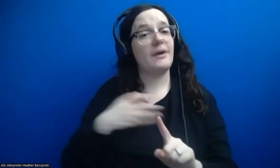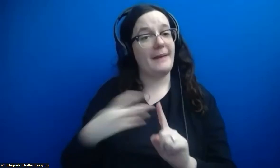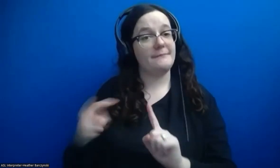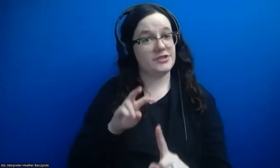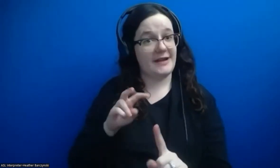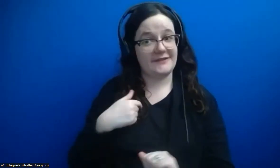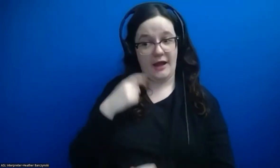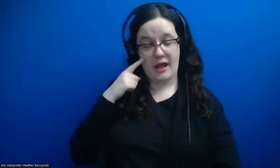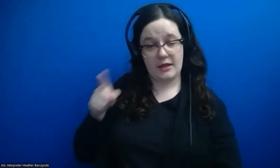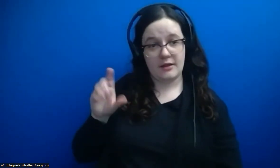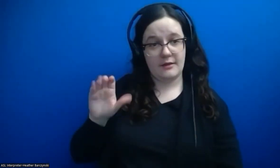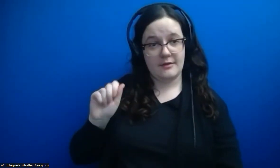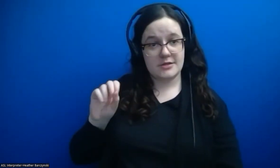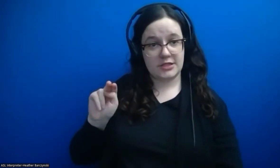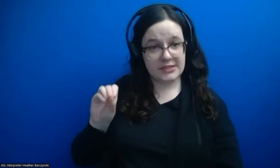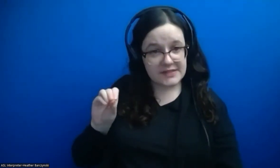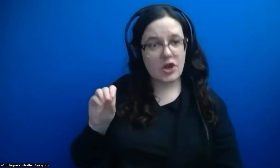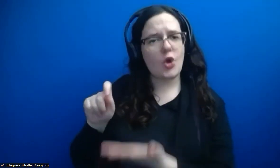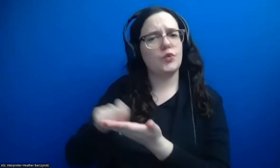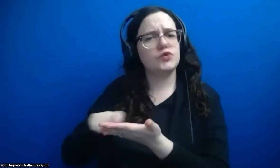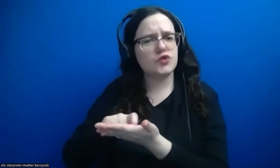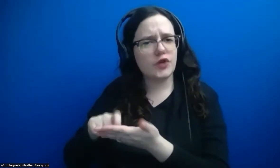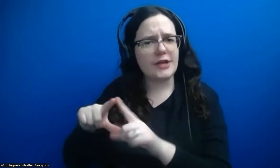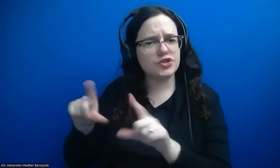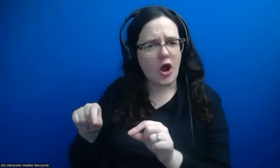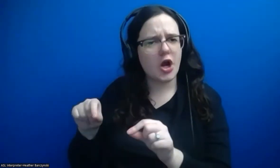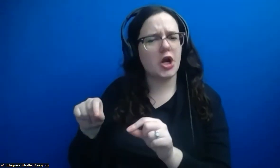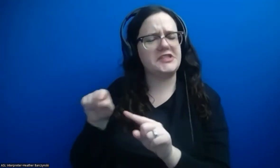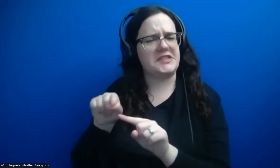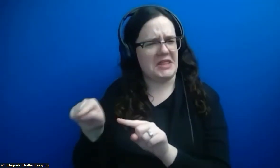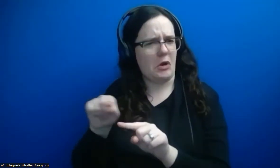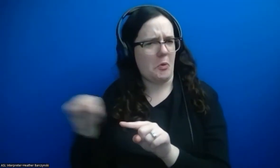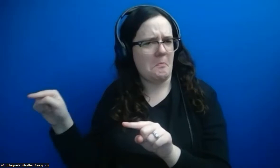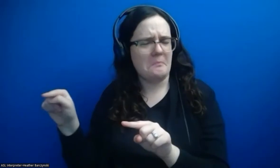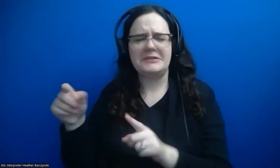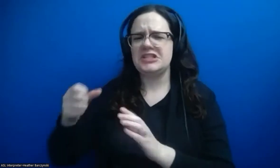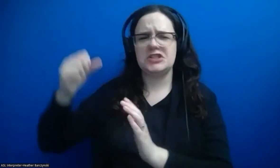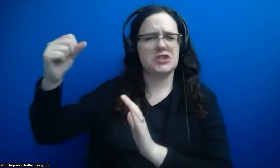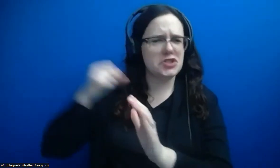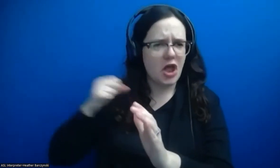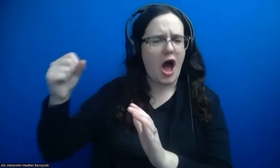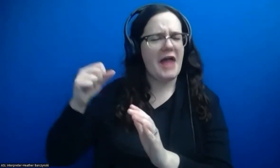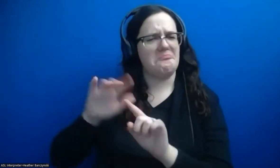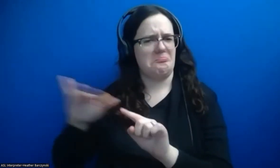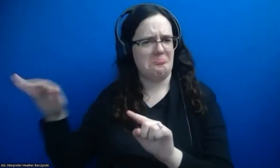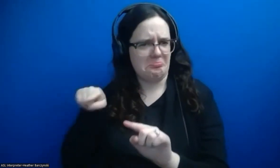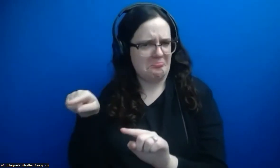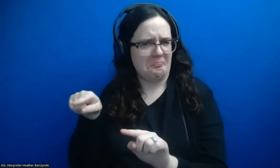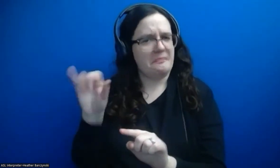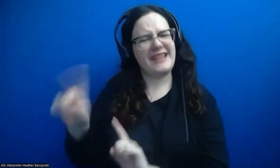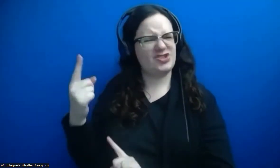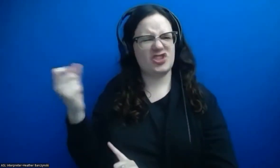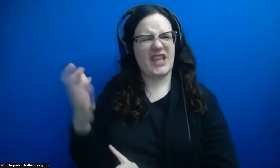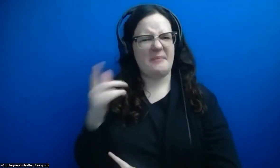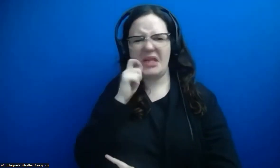casino gambling and scratch cards and playing slots and cards. It's like, that's just gambling. Like